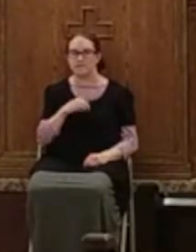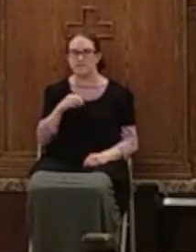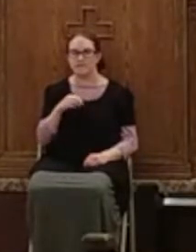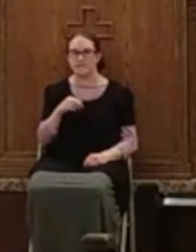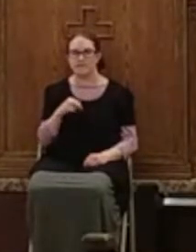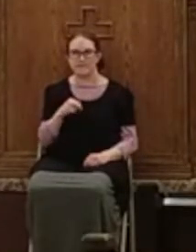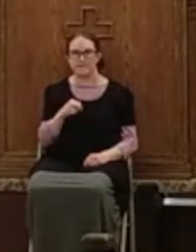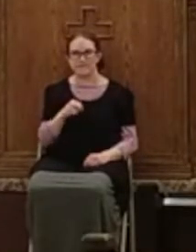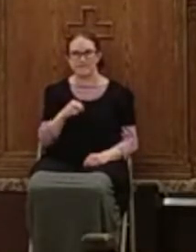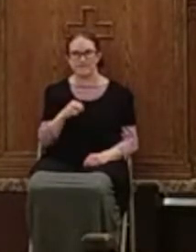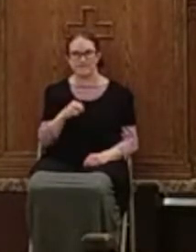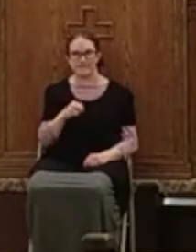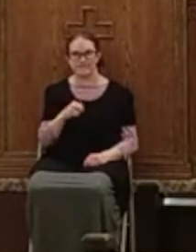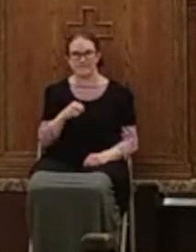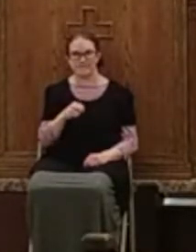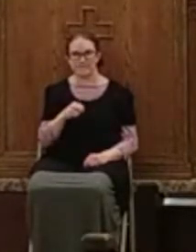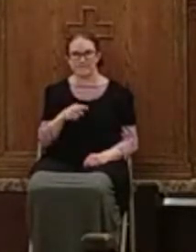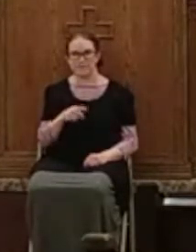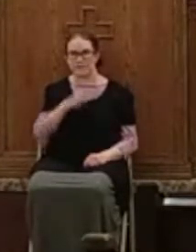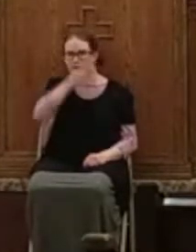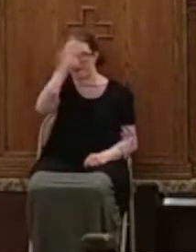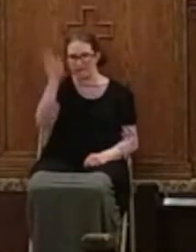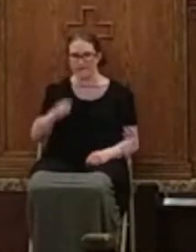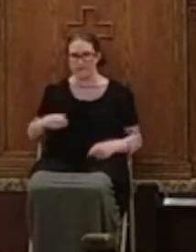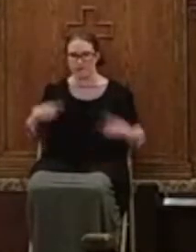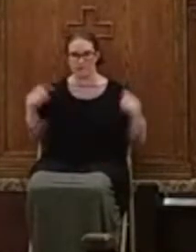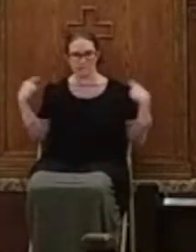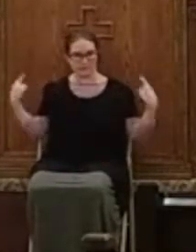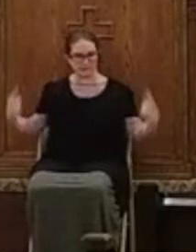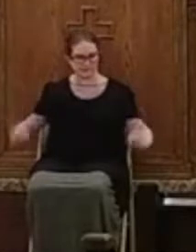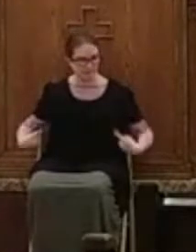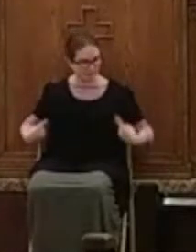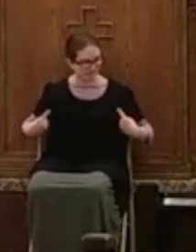Just if I'd never sinned.